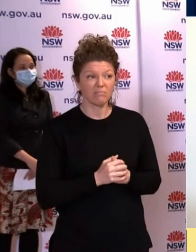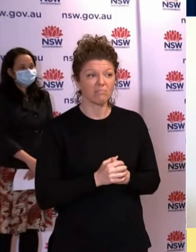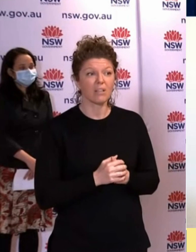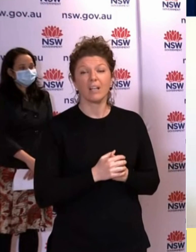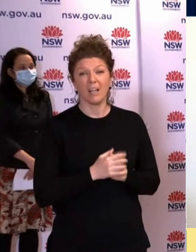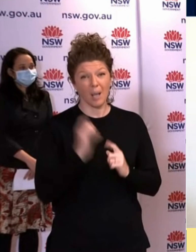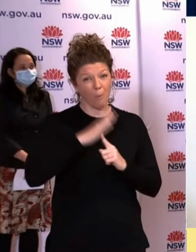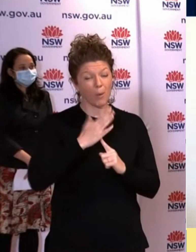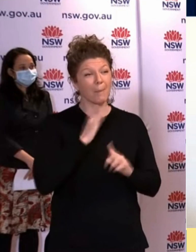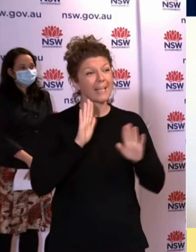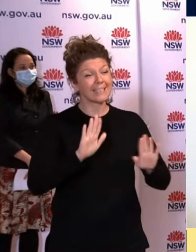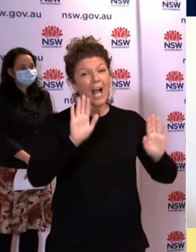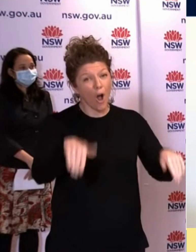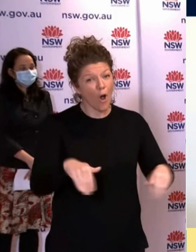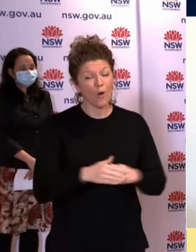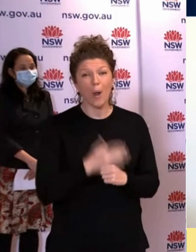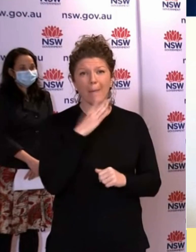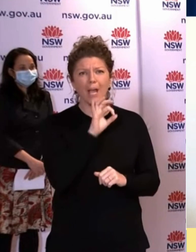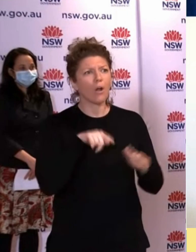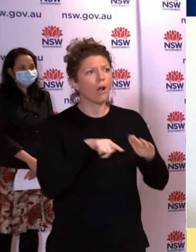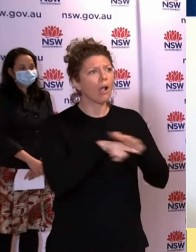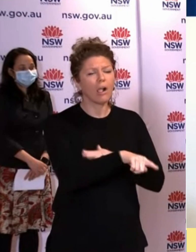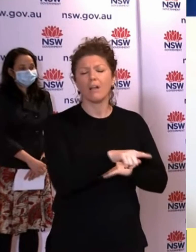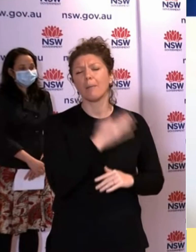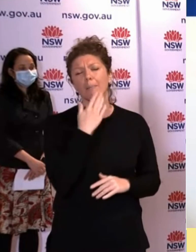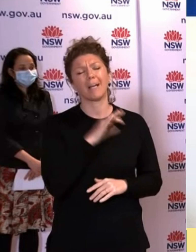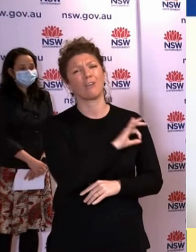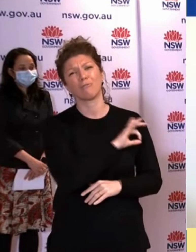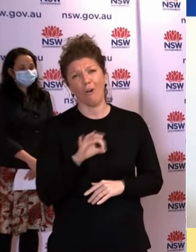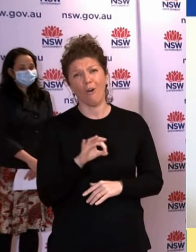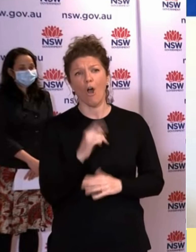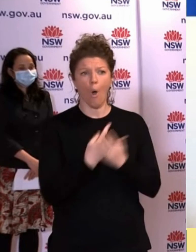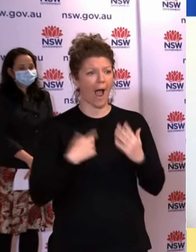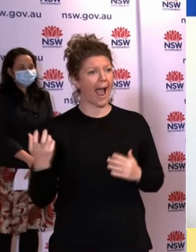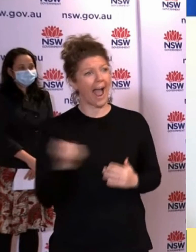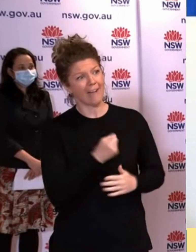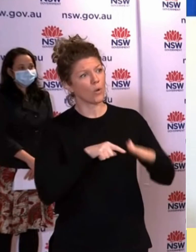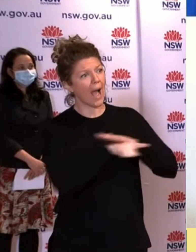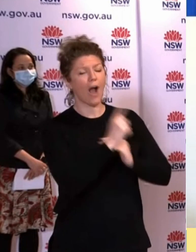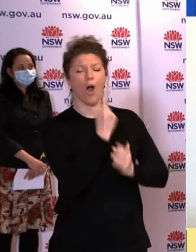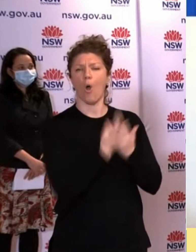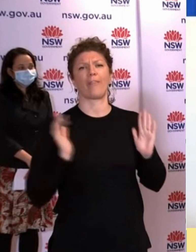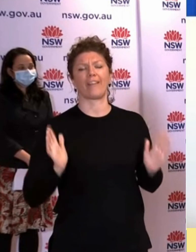stay home. Do not go out unless you really have to, for one of the reasons that you know you can go out for.